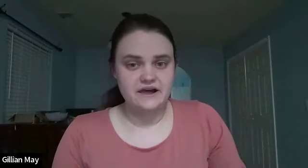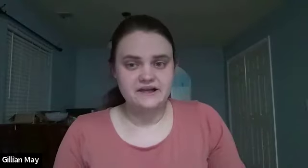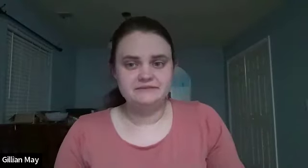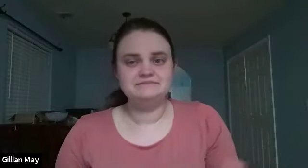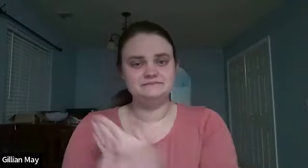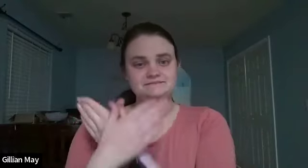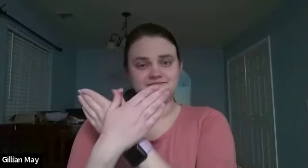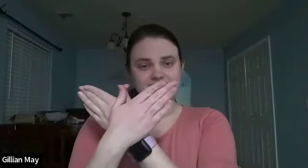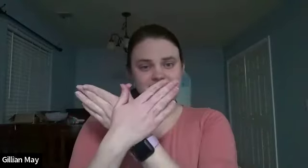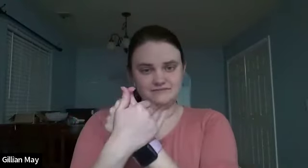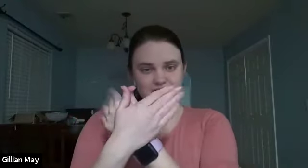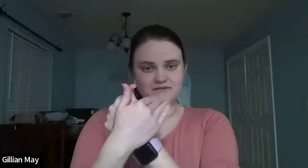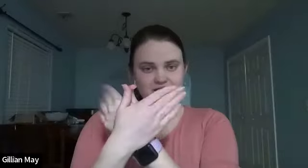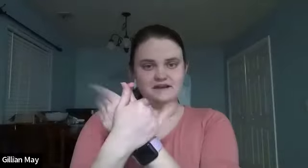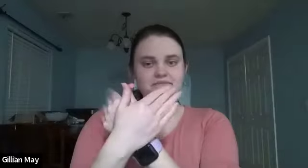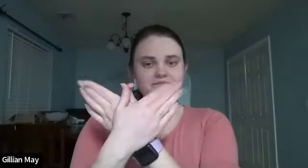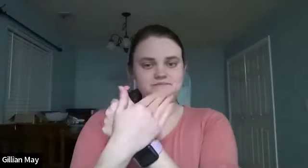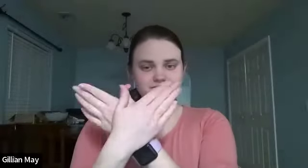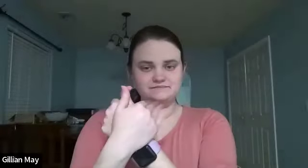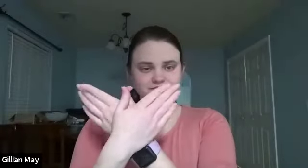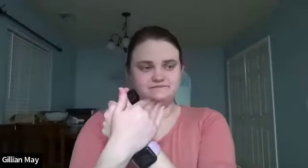Butterfly, butterfly.